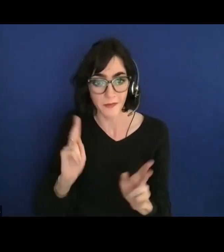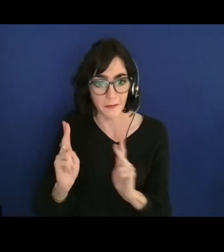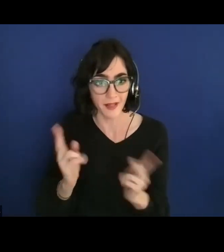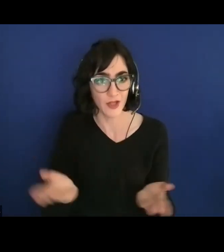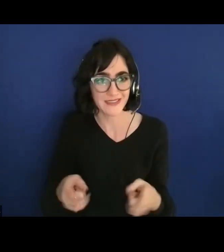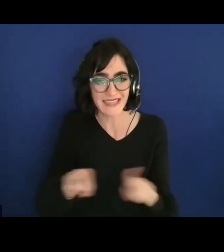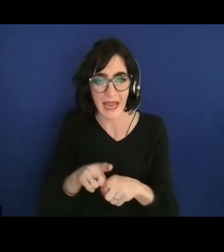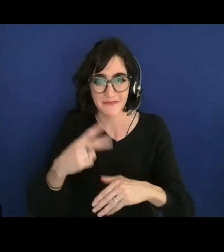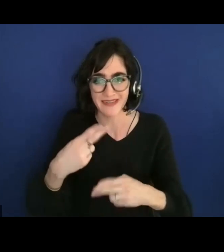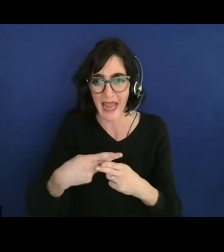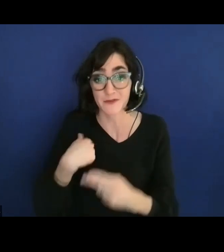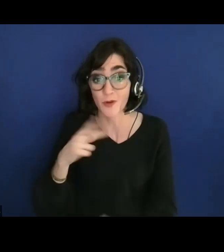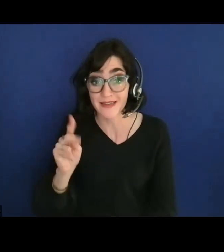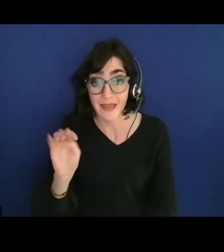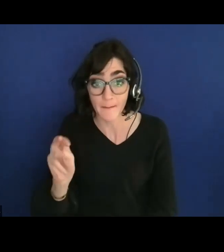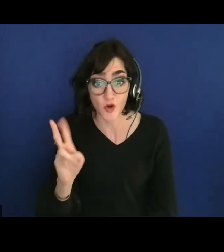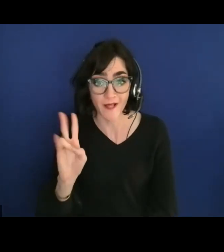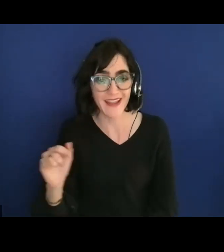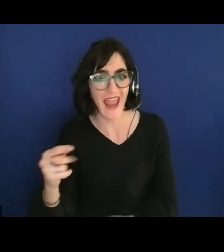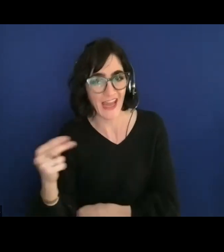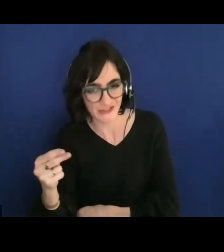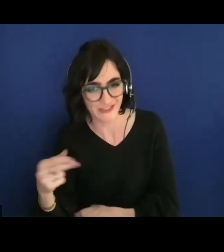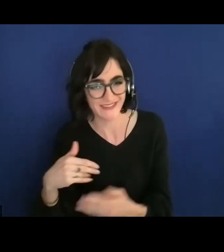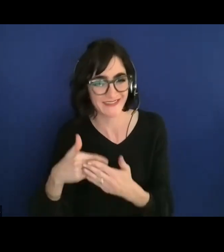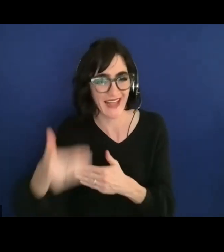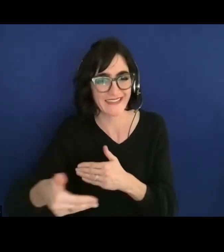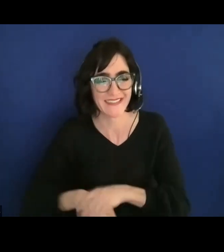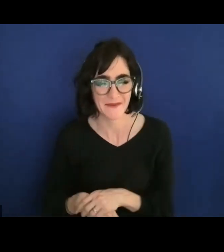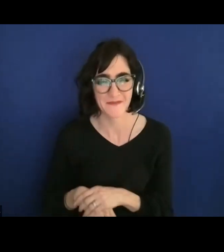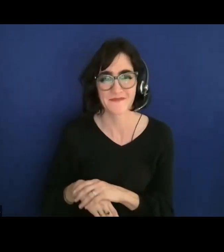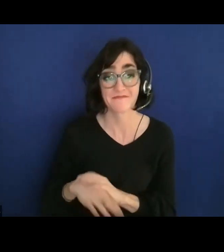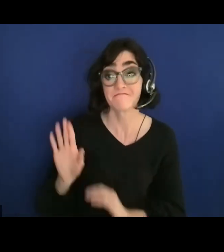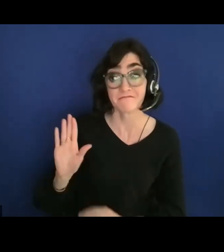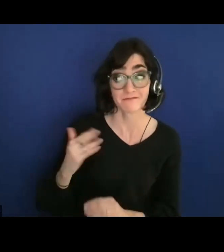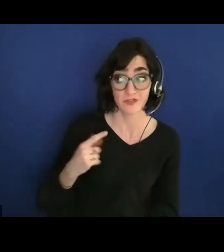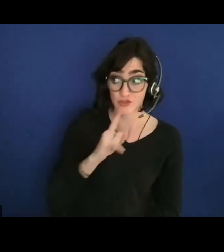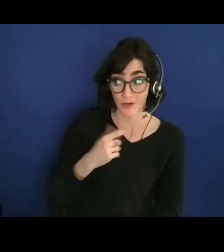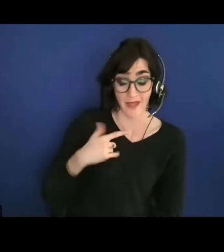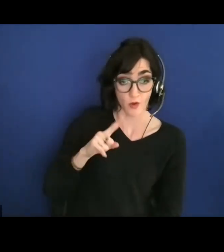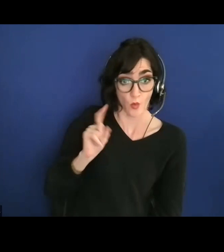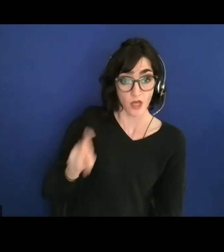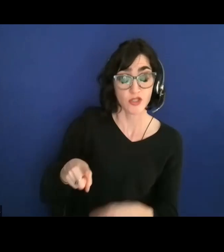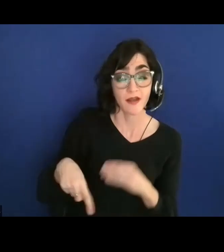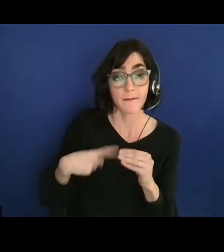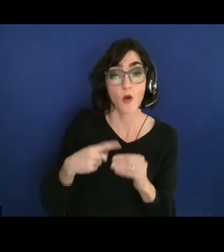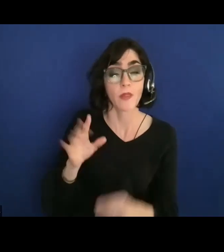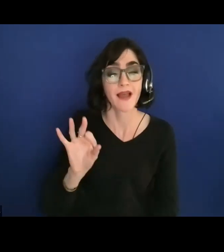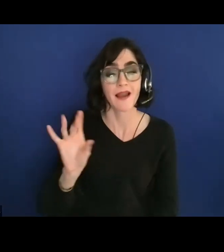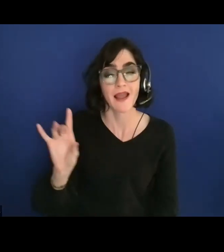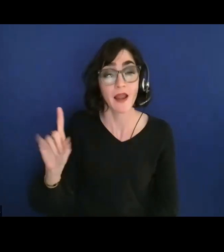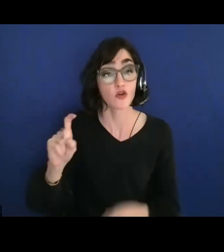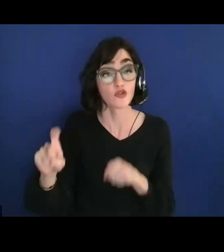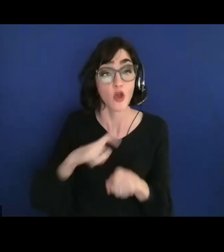Kimberly H. Thank you so much. My question is just about the 988 call